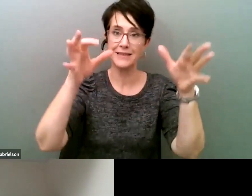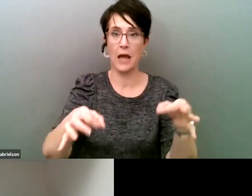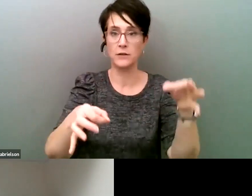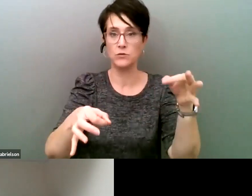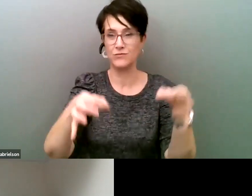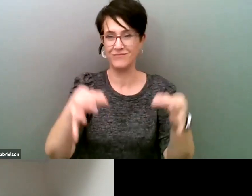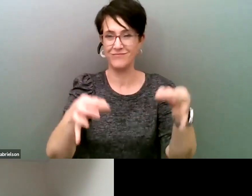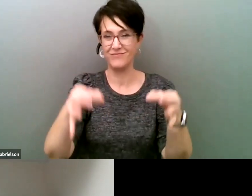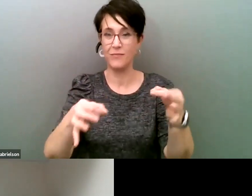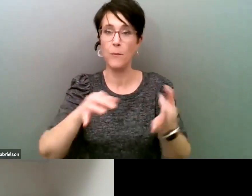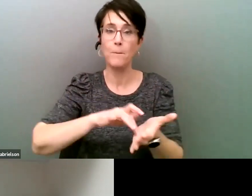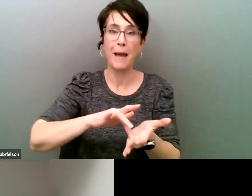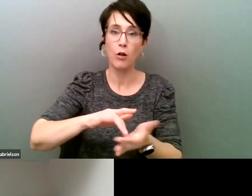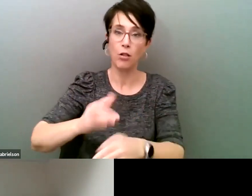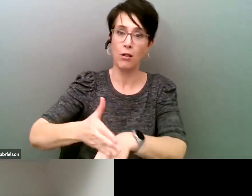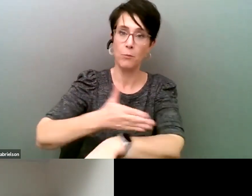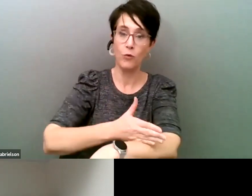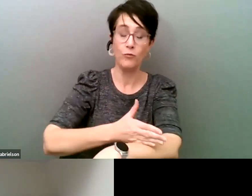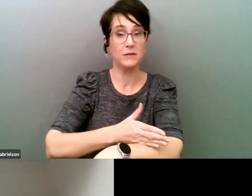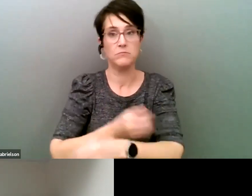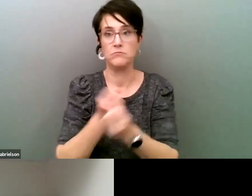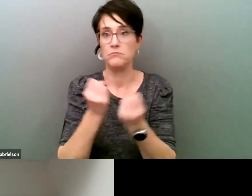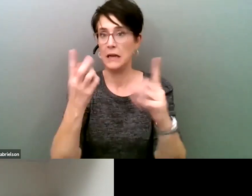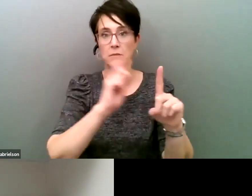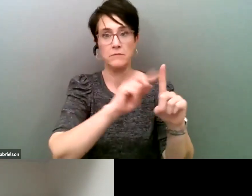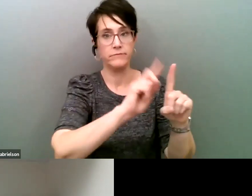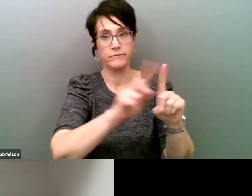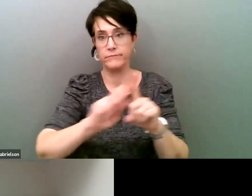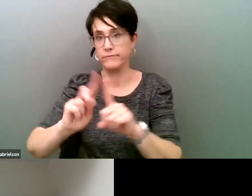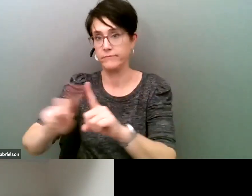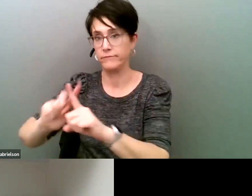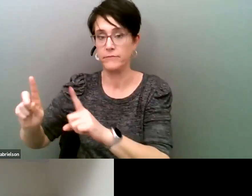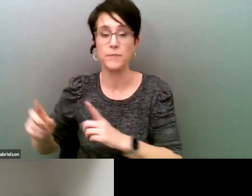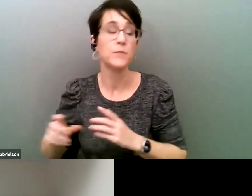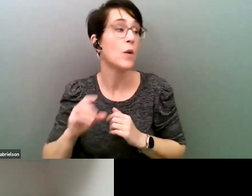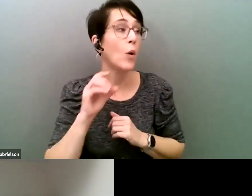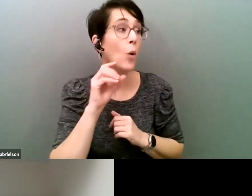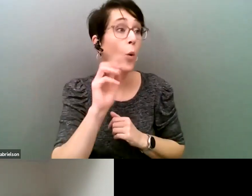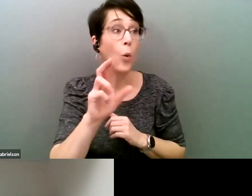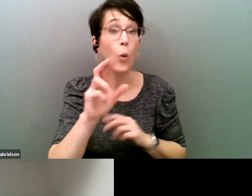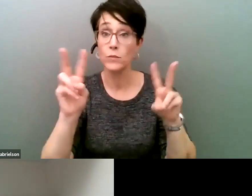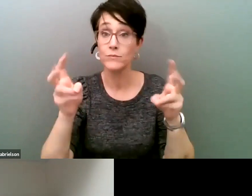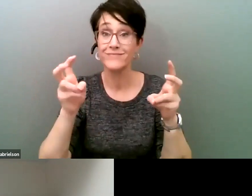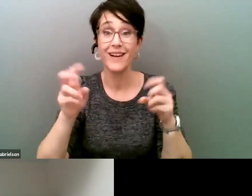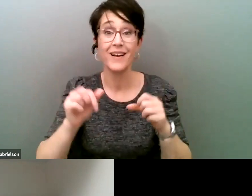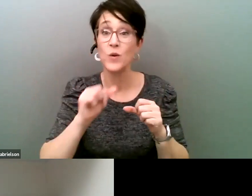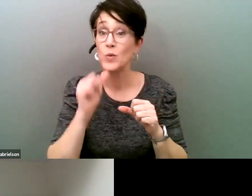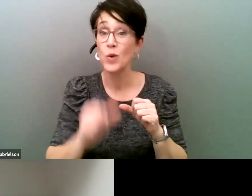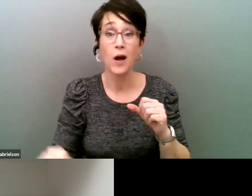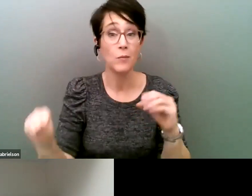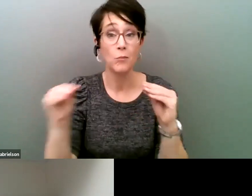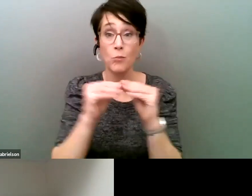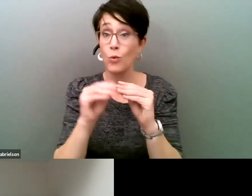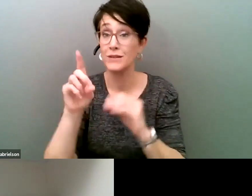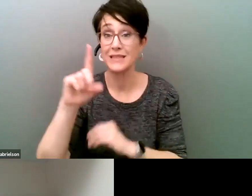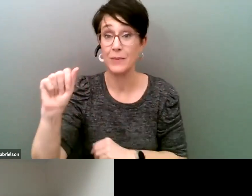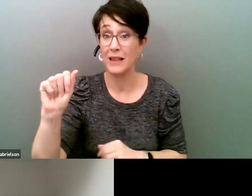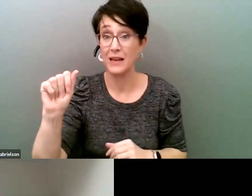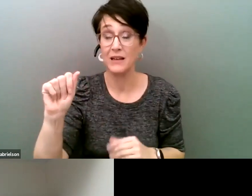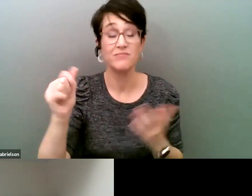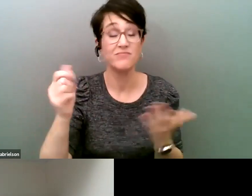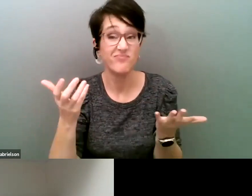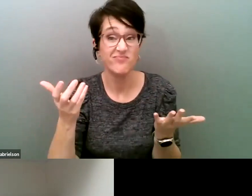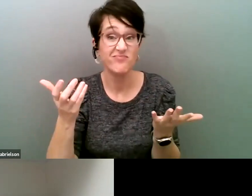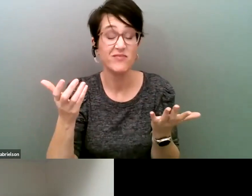to, or looking at somebody who may be considered, quote, no longer disabled. So sometimes it does have to do